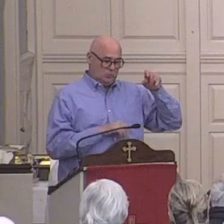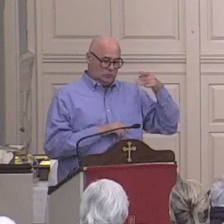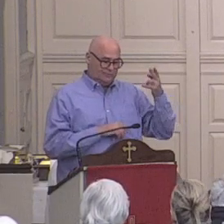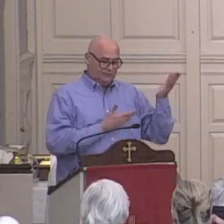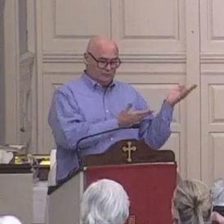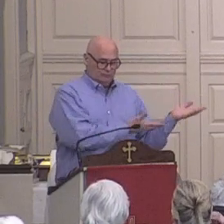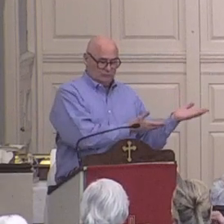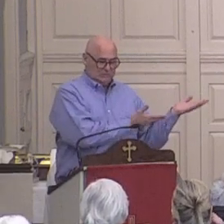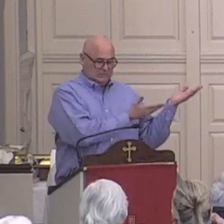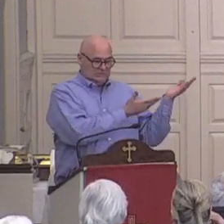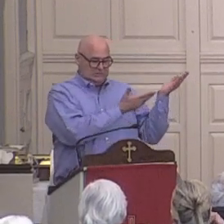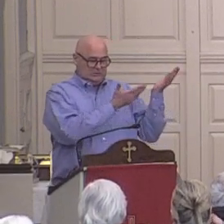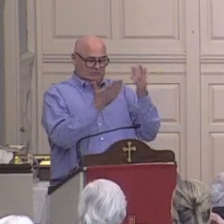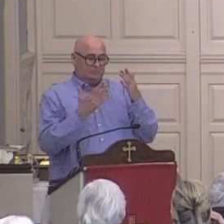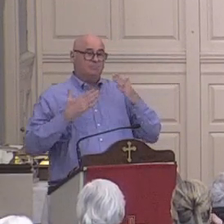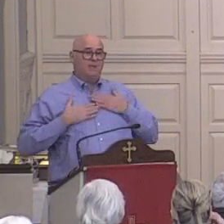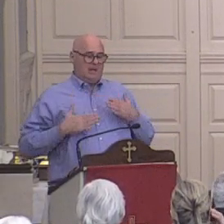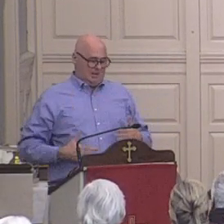Having bought a linen cloth,